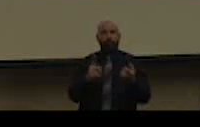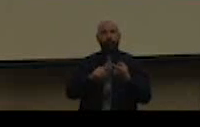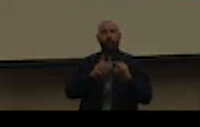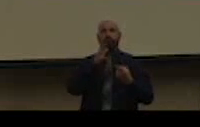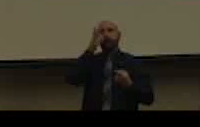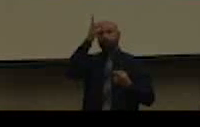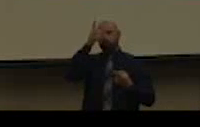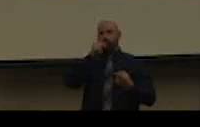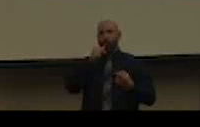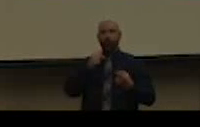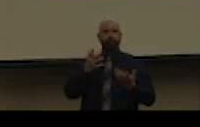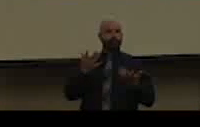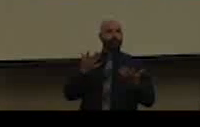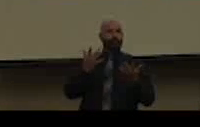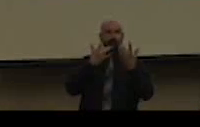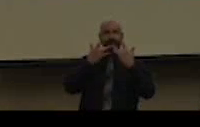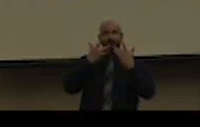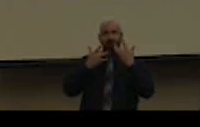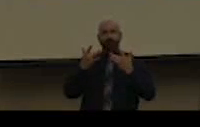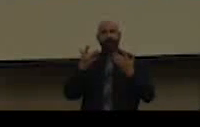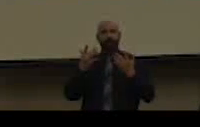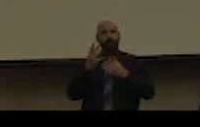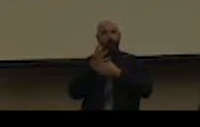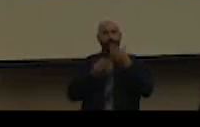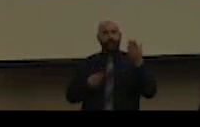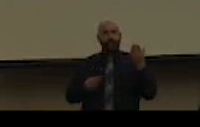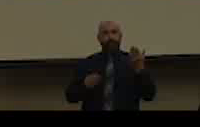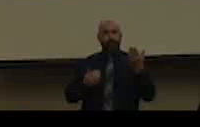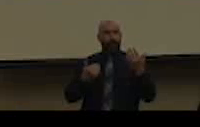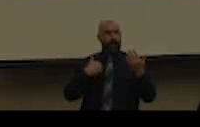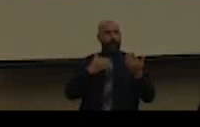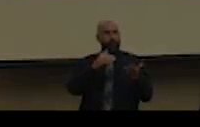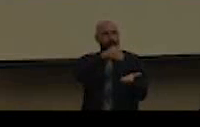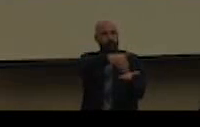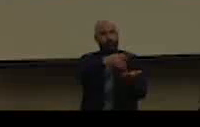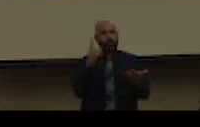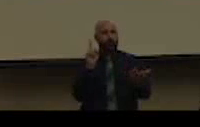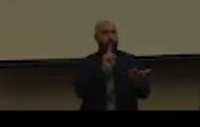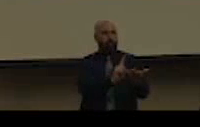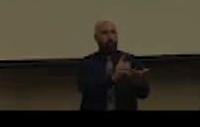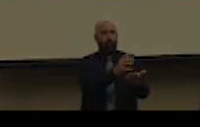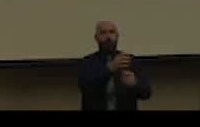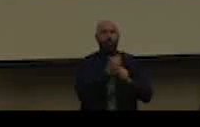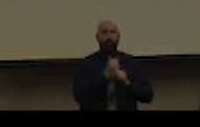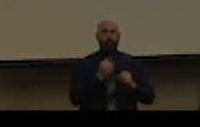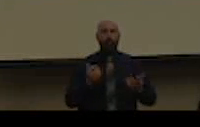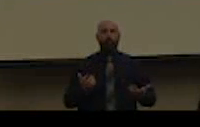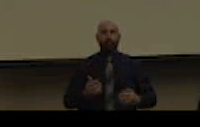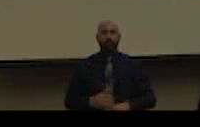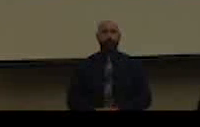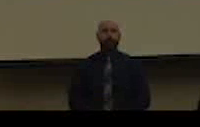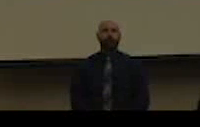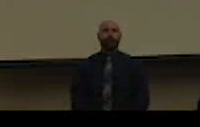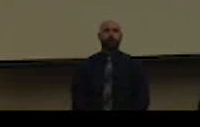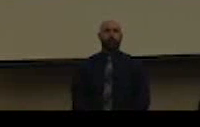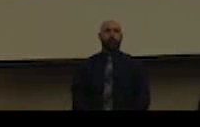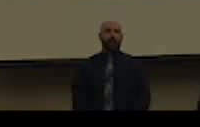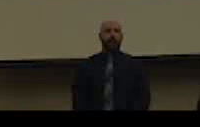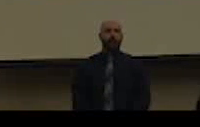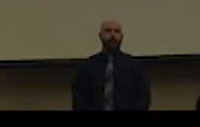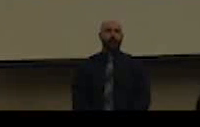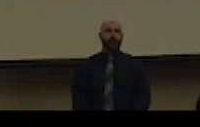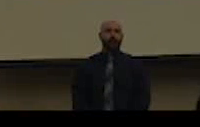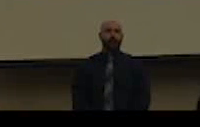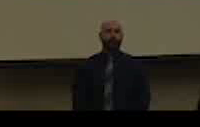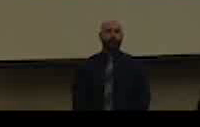have them now. They don't have that place to go. So I think that if we, and I've heard